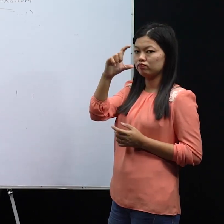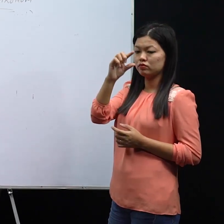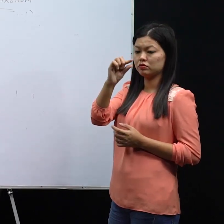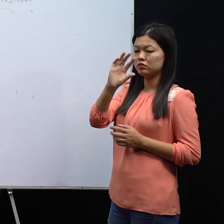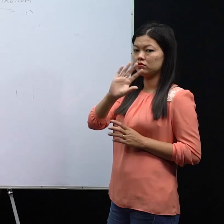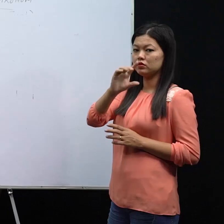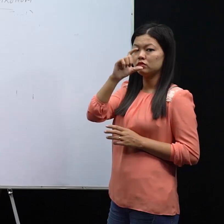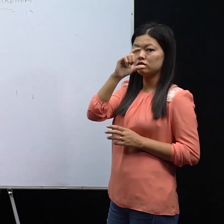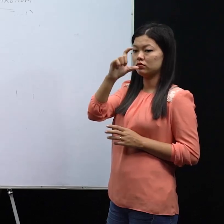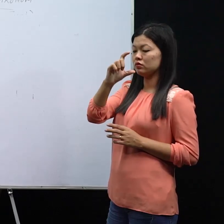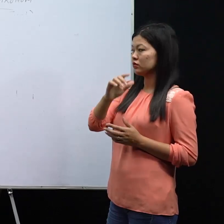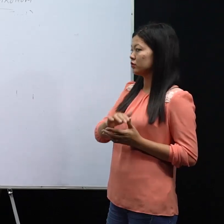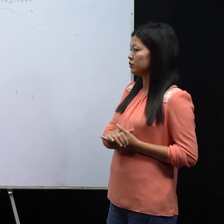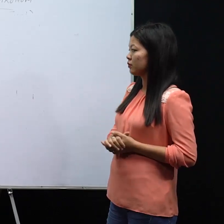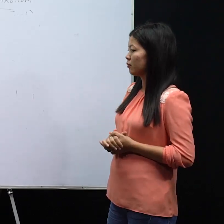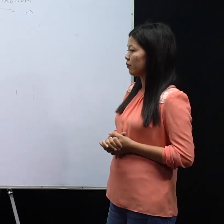and it is porous.